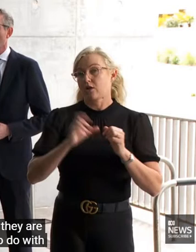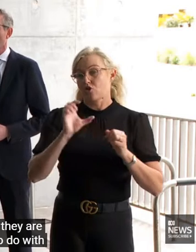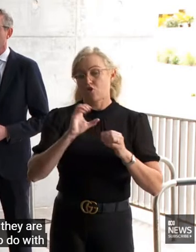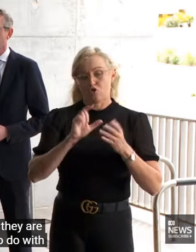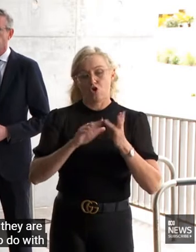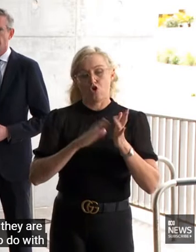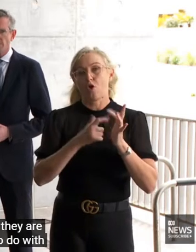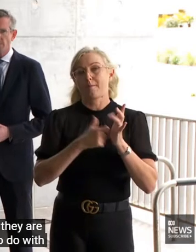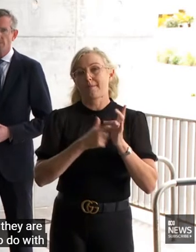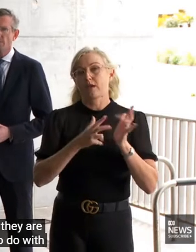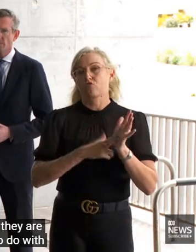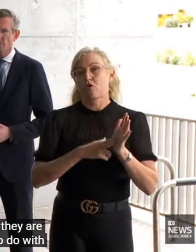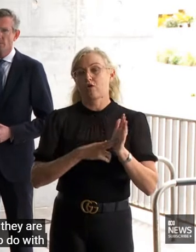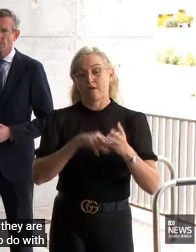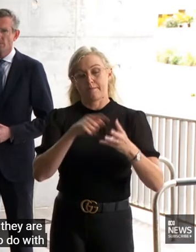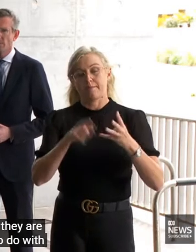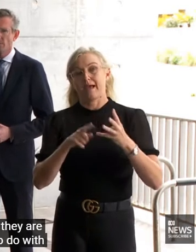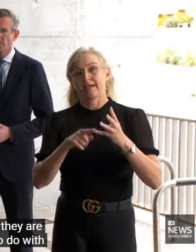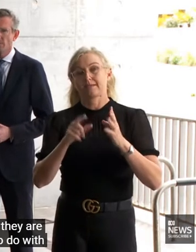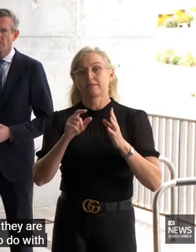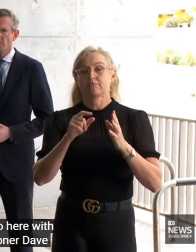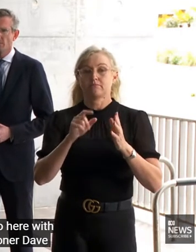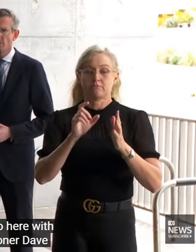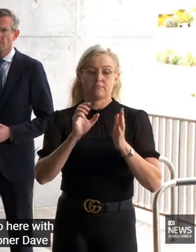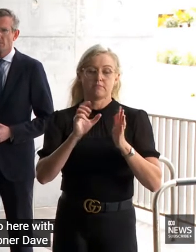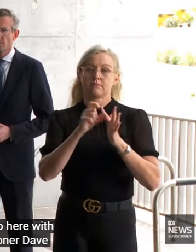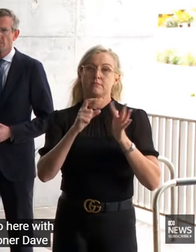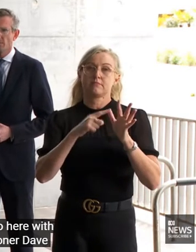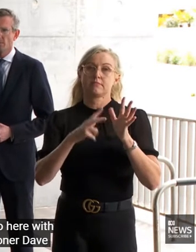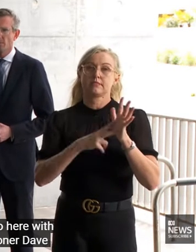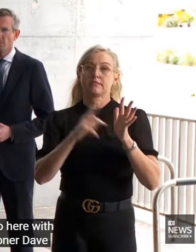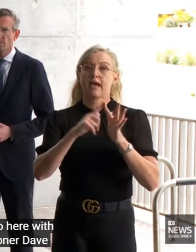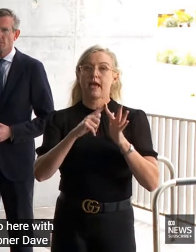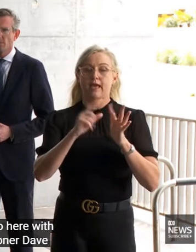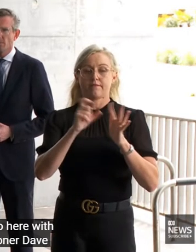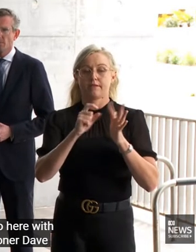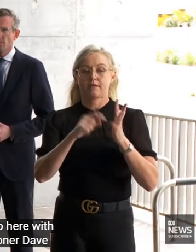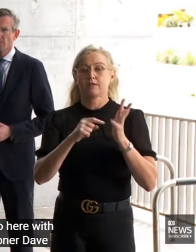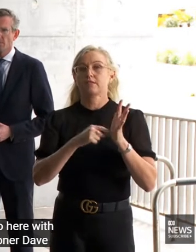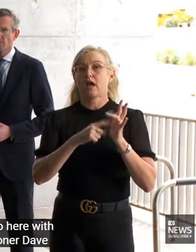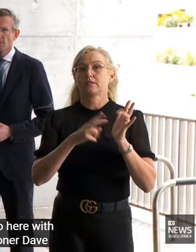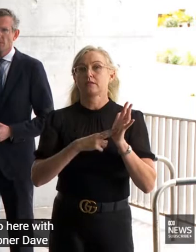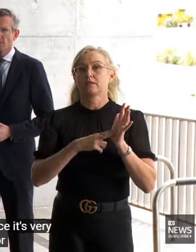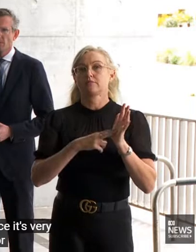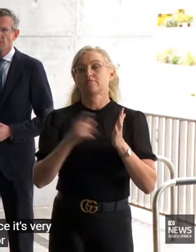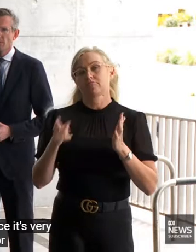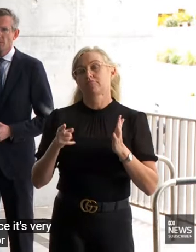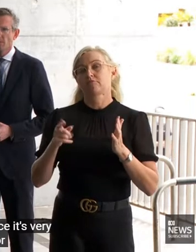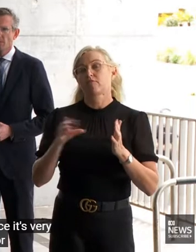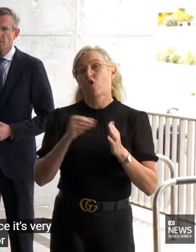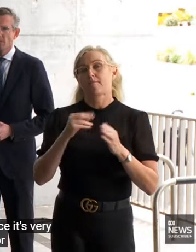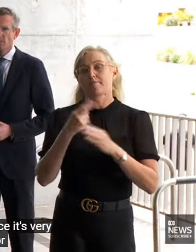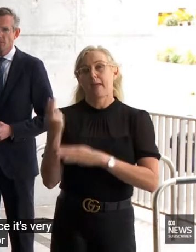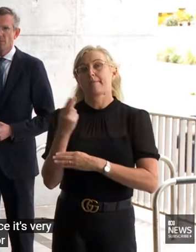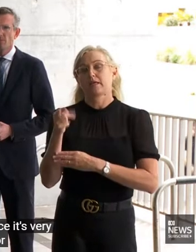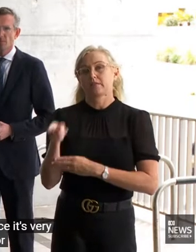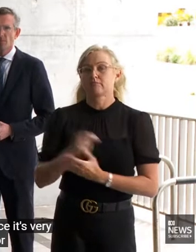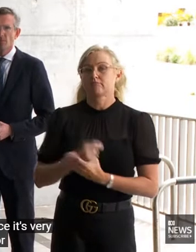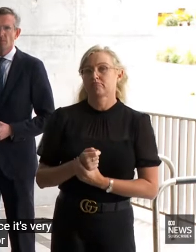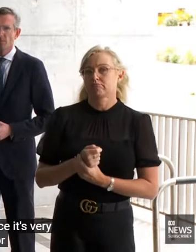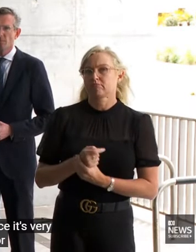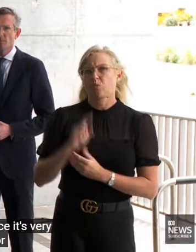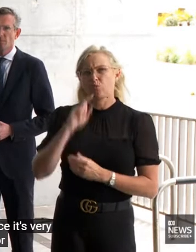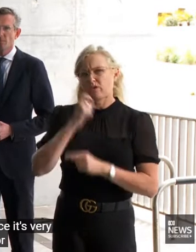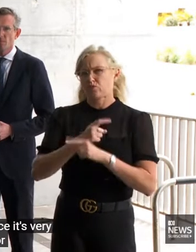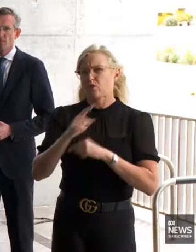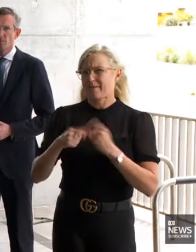the Acting Commissioner, Dave Dutton, from Ambulance. It's very frustrating for me as Health Minister to have heard that ambulances are being called